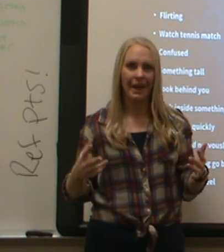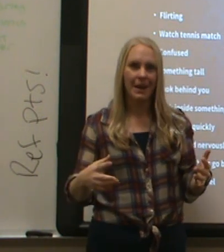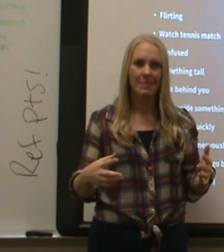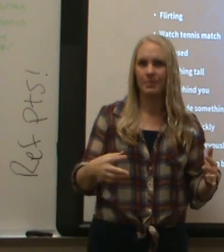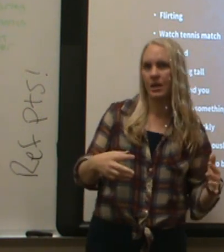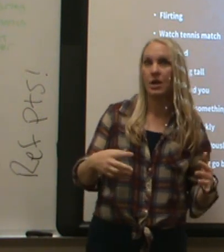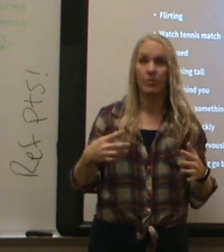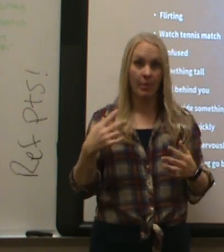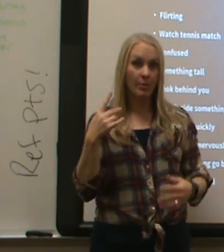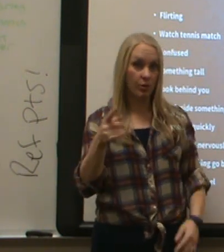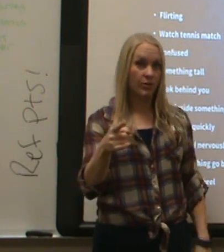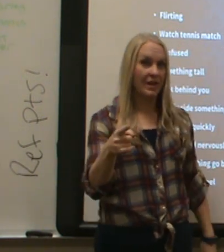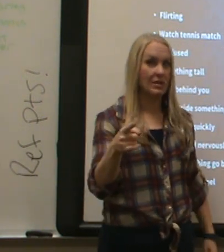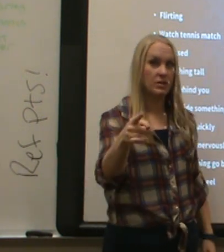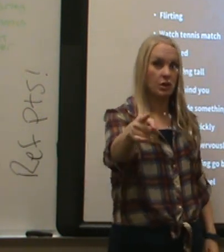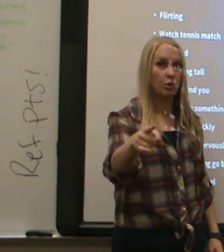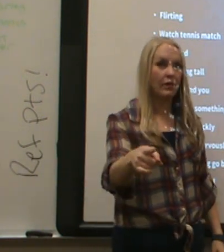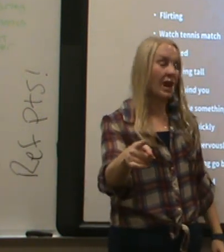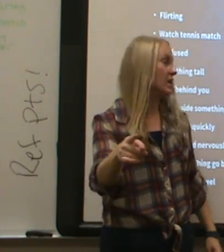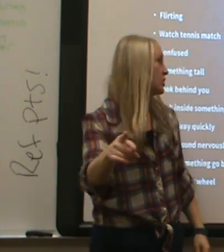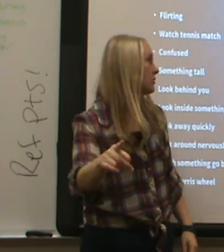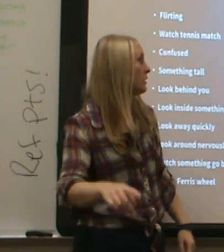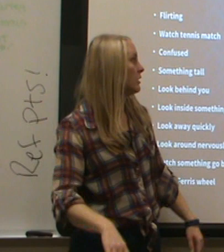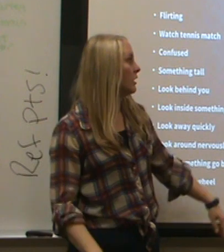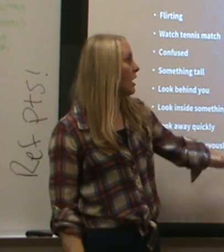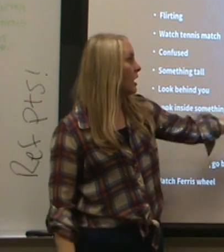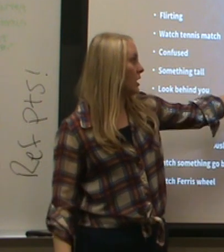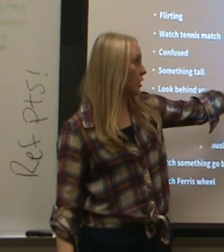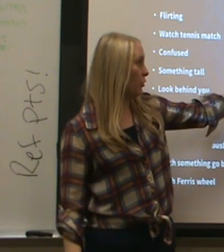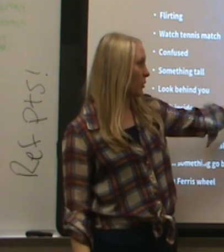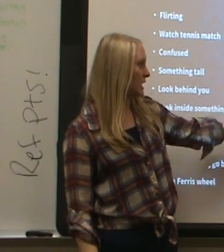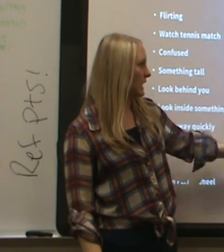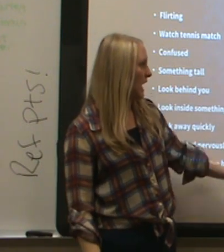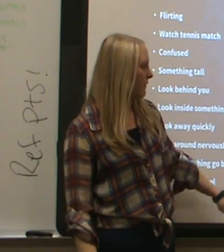Okay? Remember, you're the face. You give it attitude. You bring it to life.